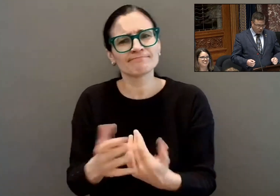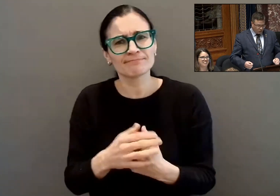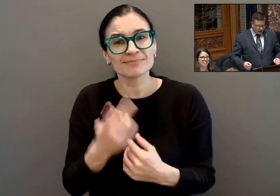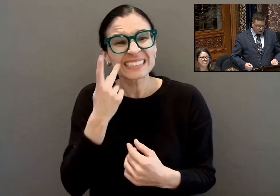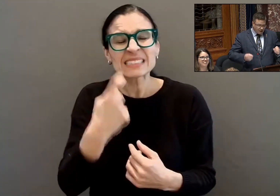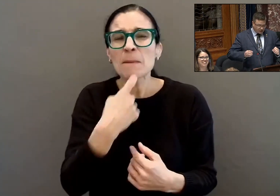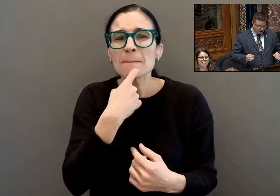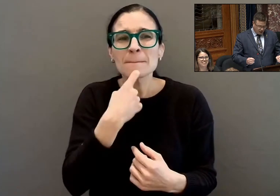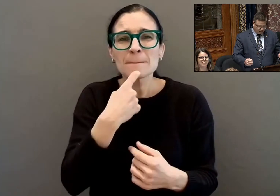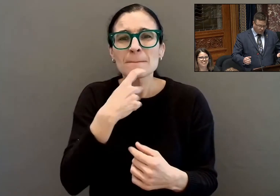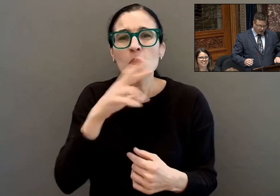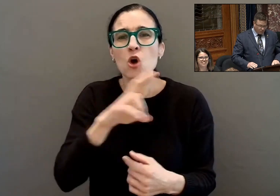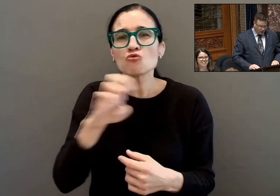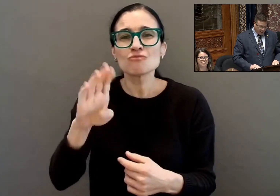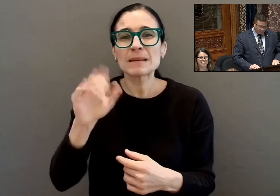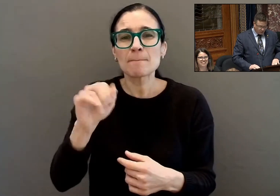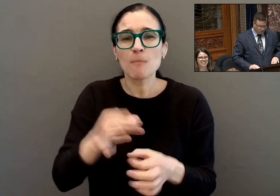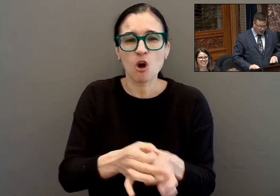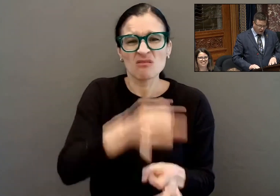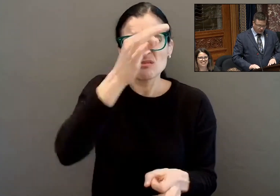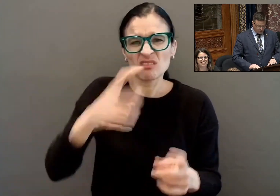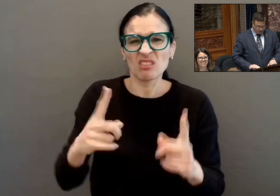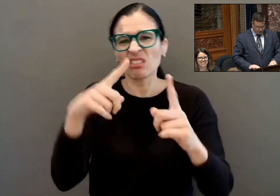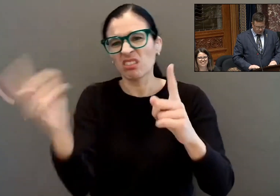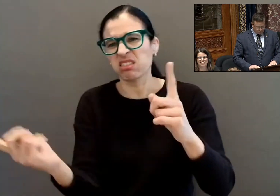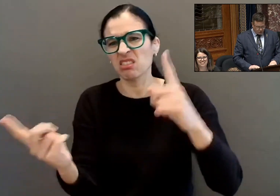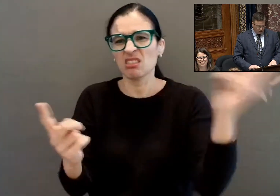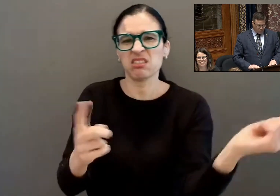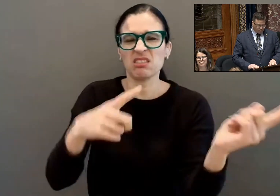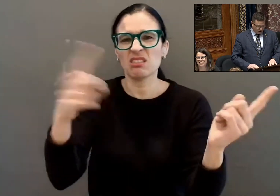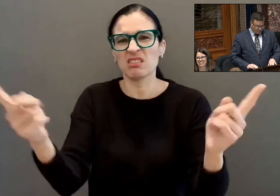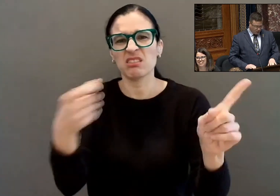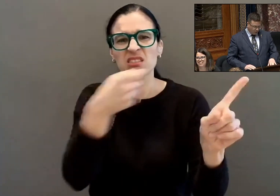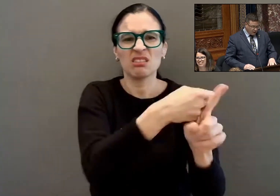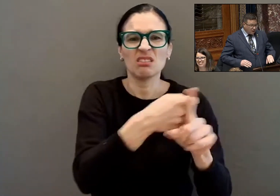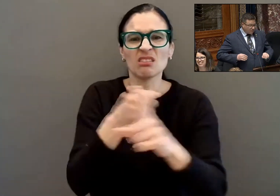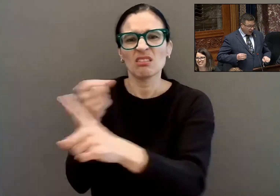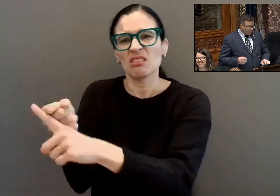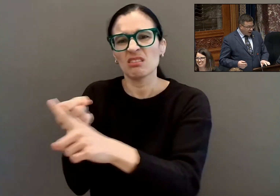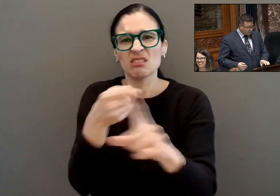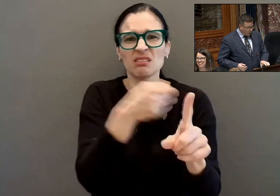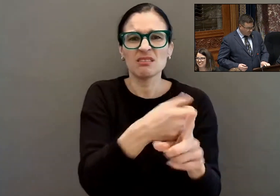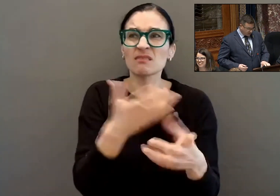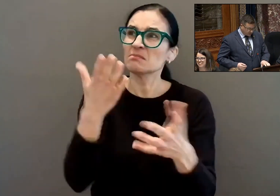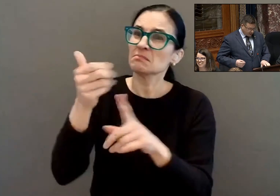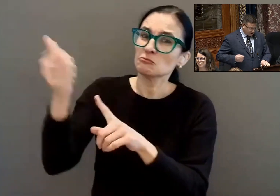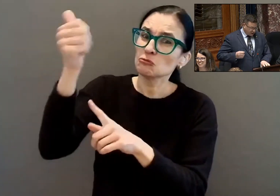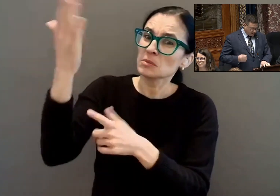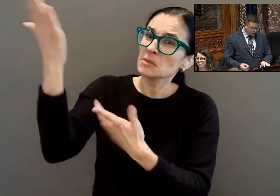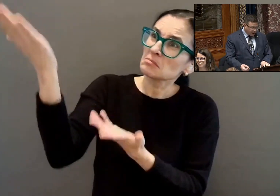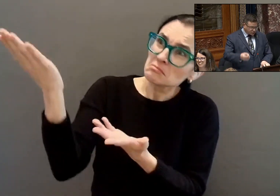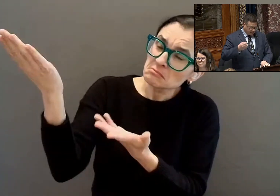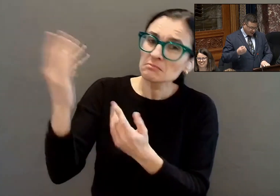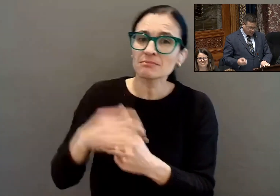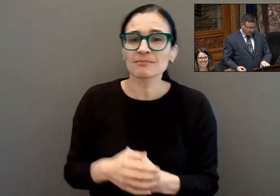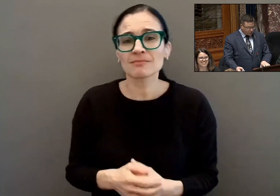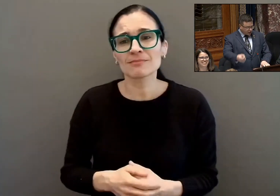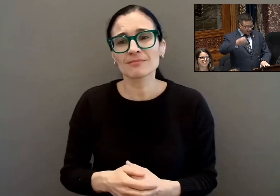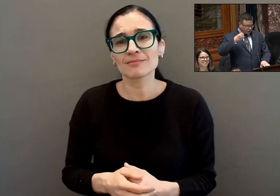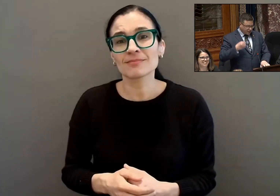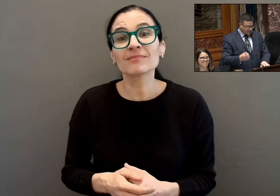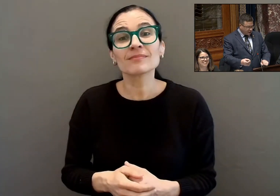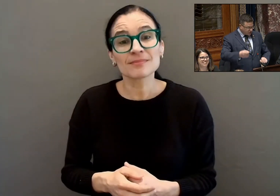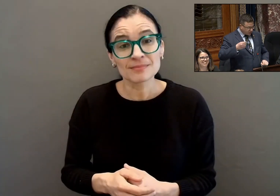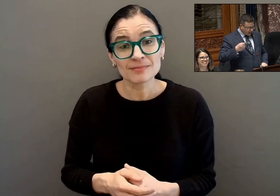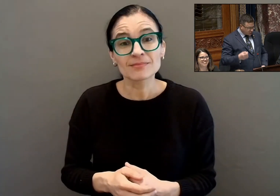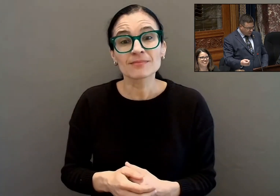hit the rails. See the rebar hit the rails, Mr. Premier. People in province need the interconnector, need the